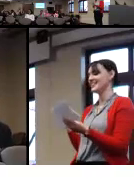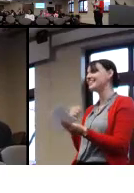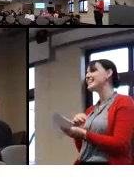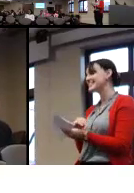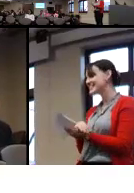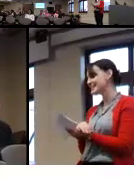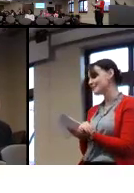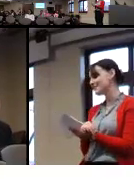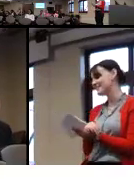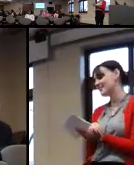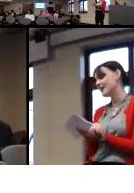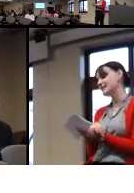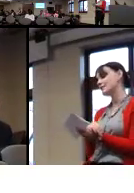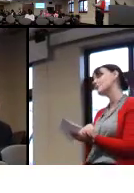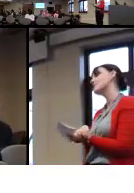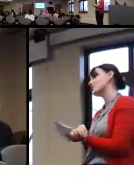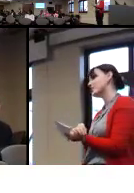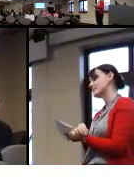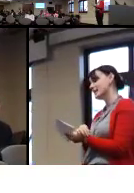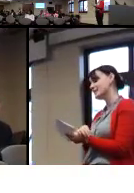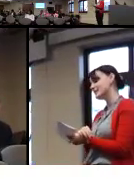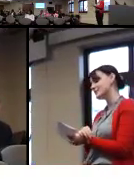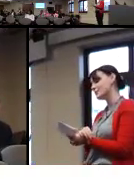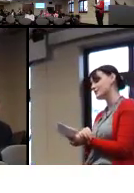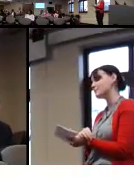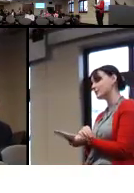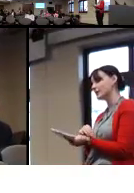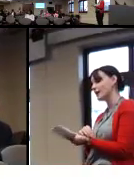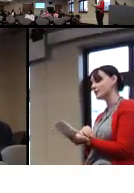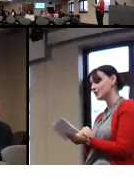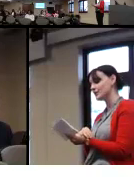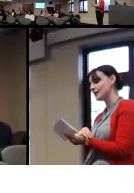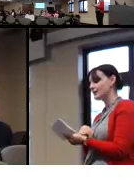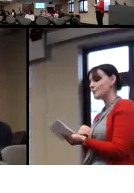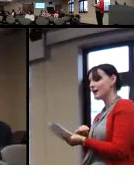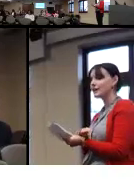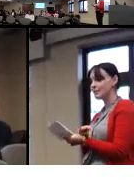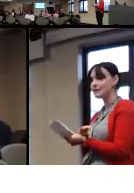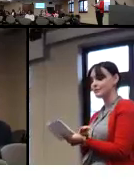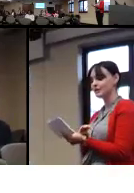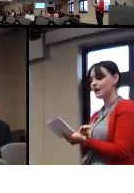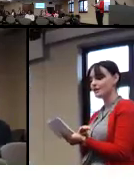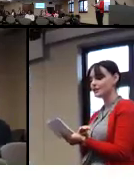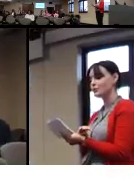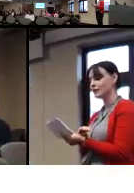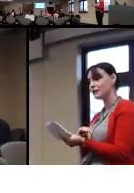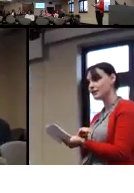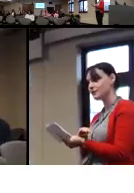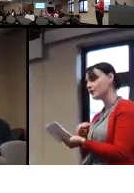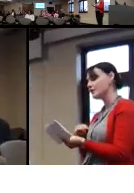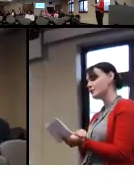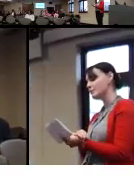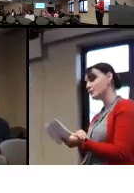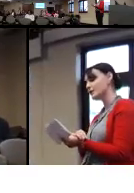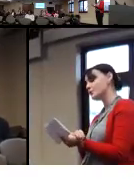Frederiksen is an assistant professor in communication arts, sciences, and disorders at Brooklyn College, CUNY. Prior to coming to Brooklyn College in